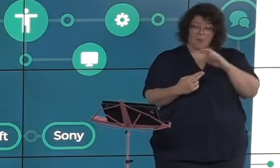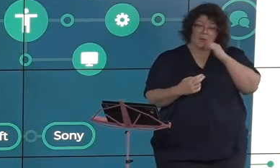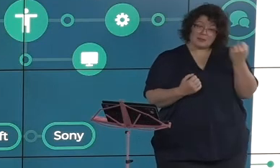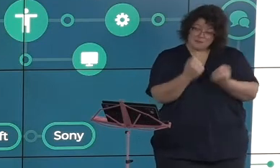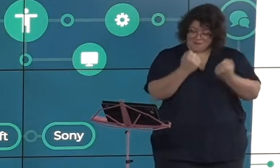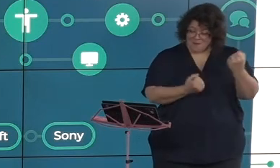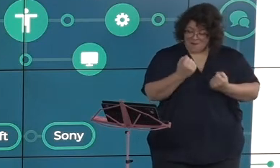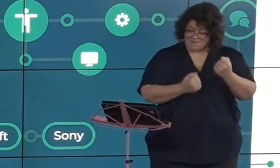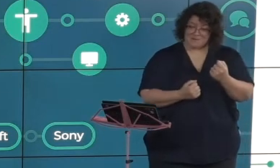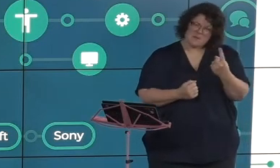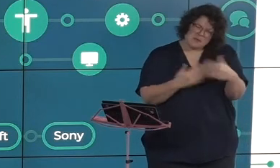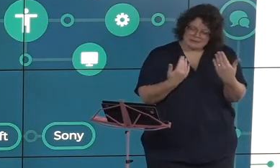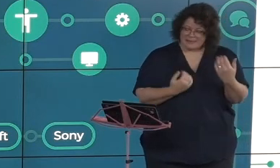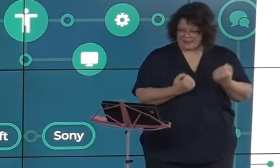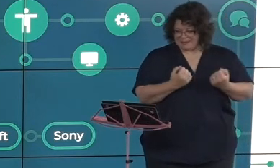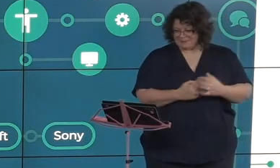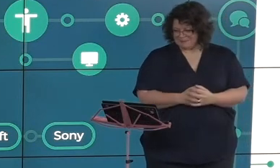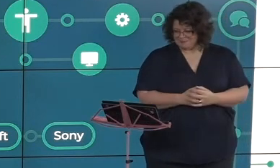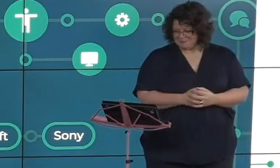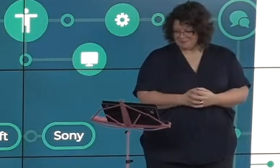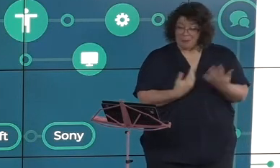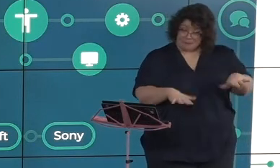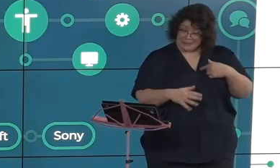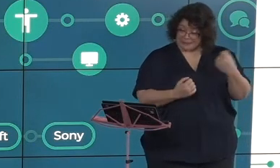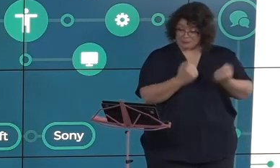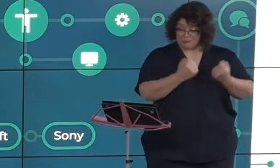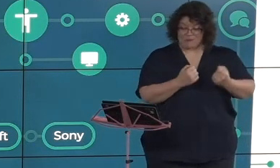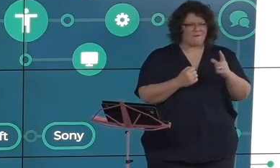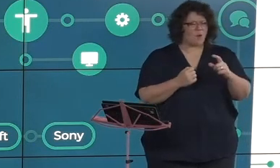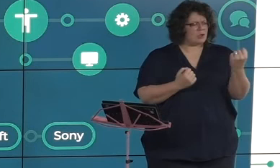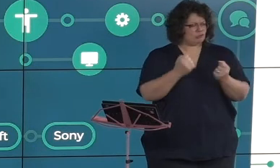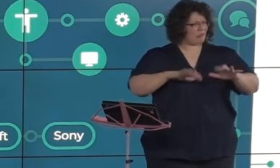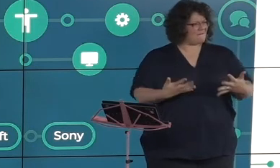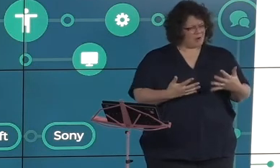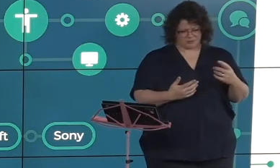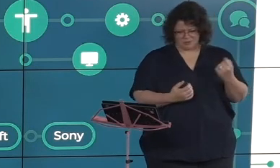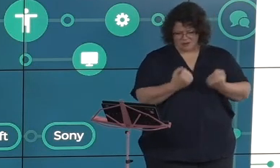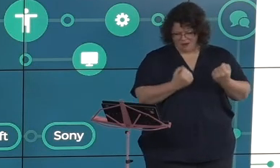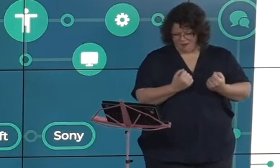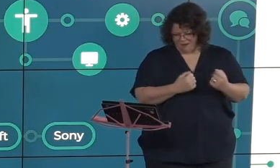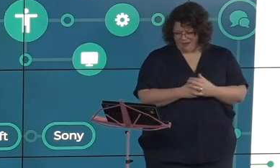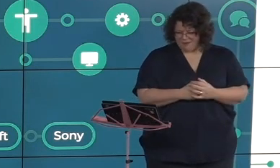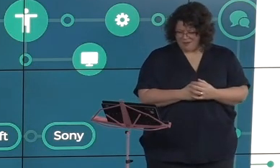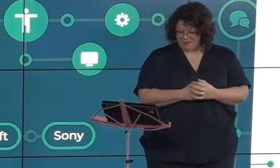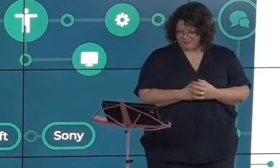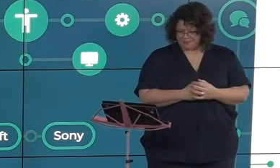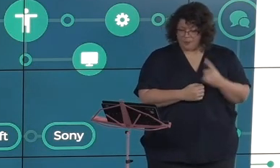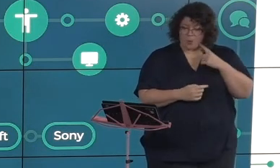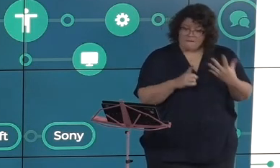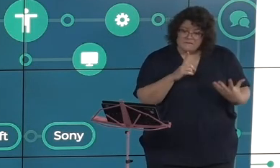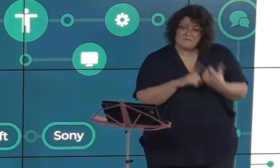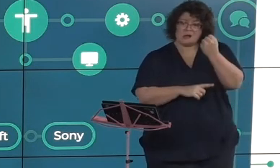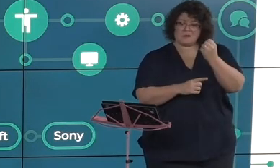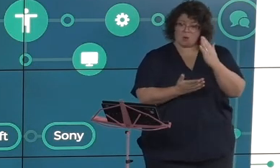reason I say this at 17 is when I discovered this label in 1989, I chose to hide